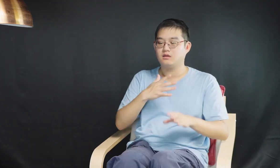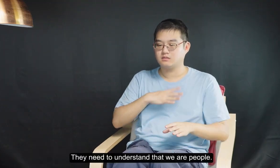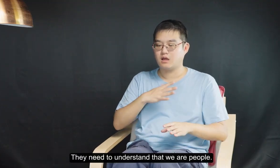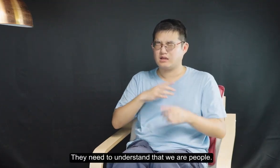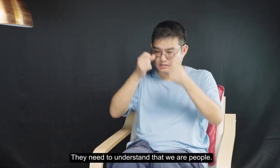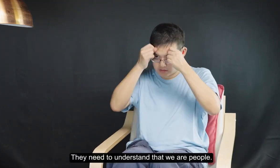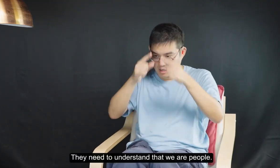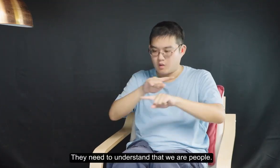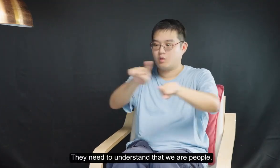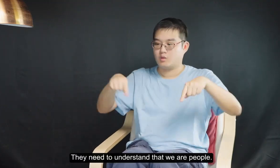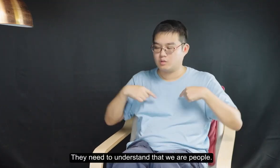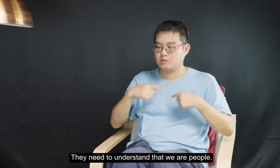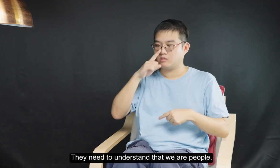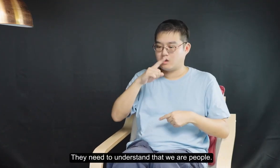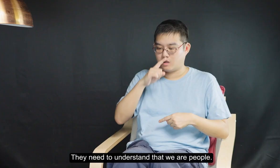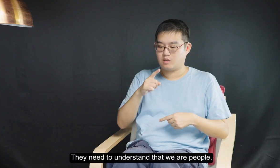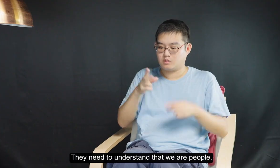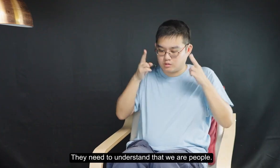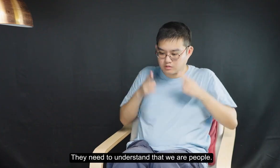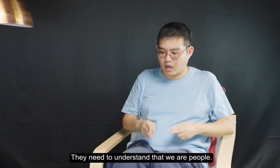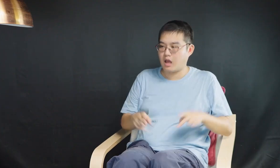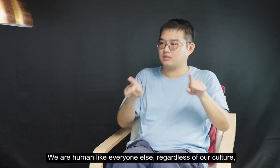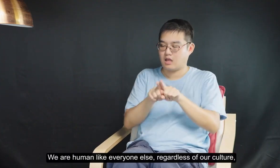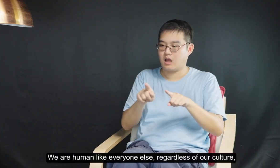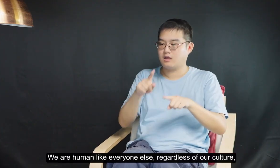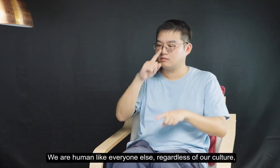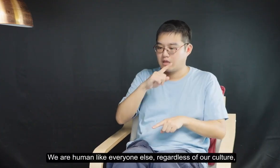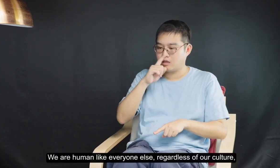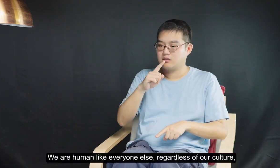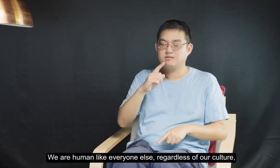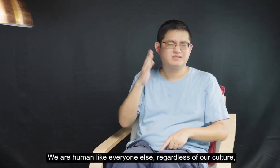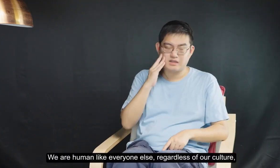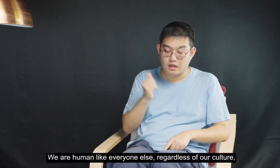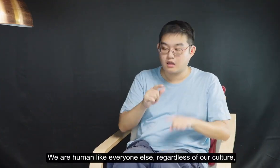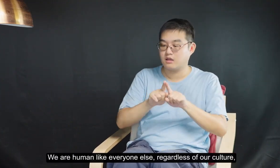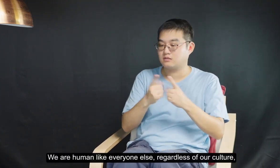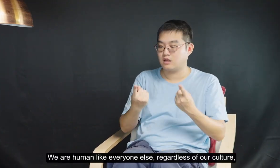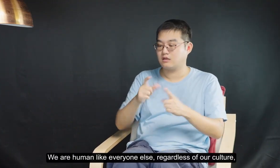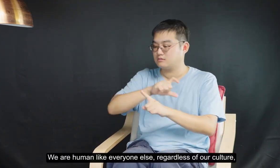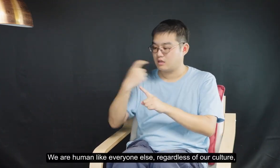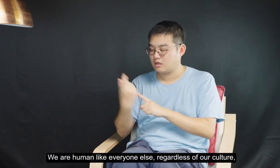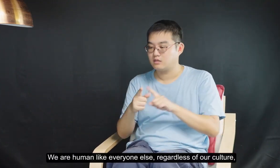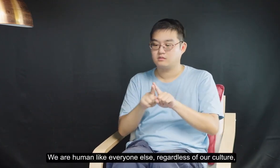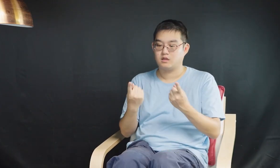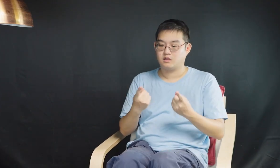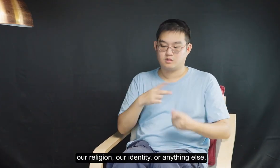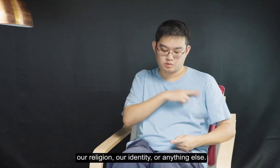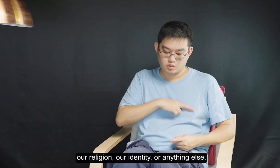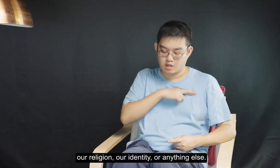They need to understand that we are people, we are human like everyone else, regardless of our culture, our